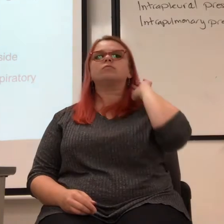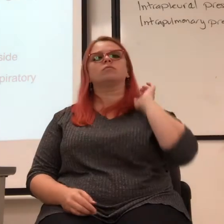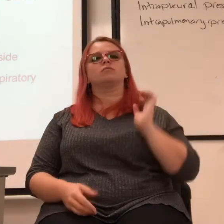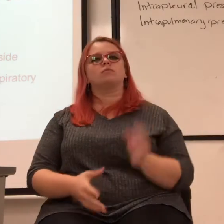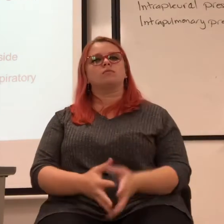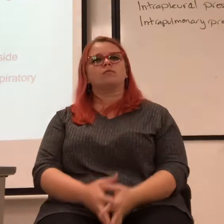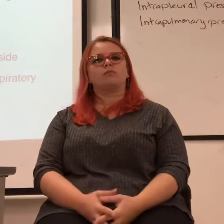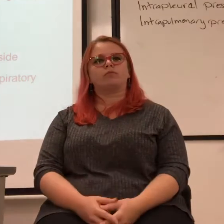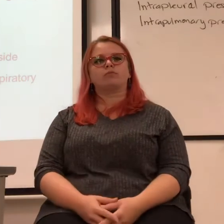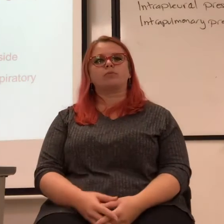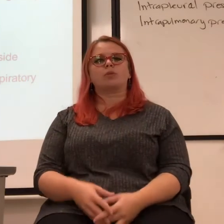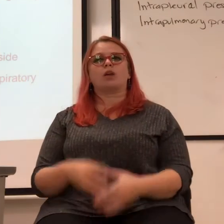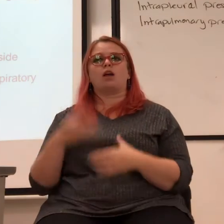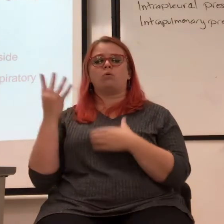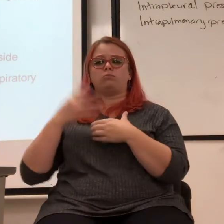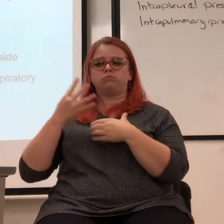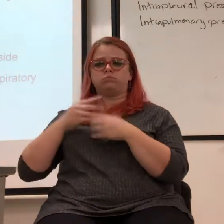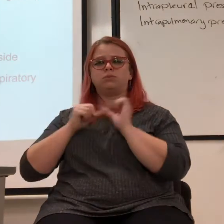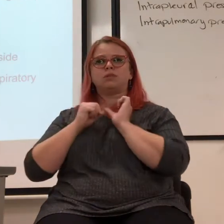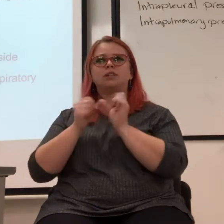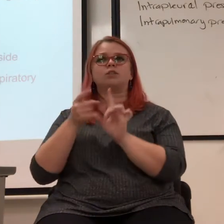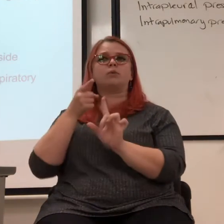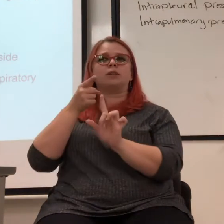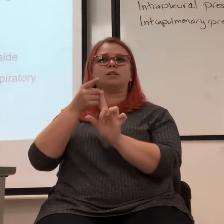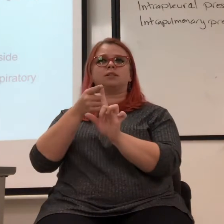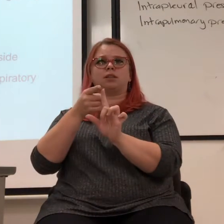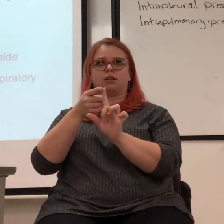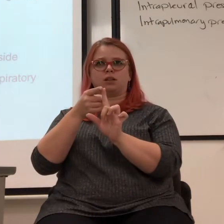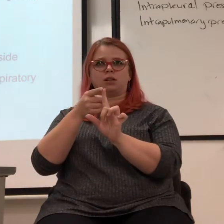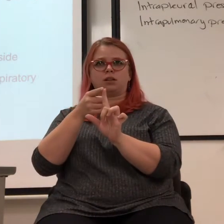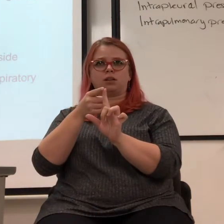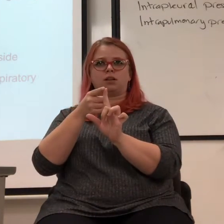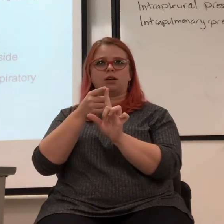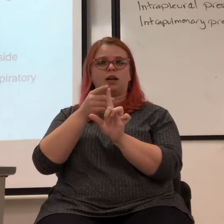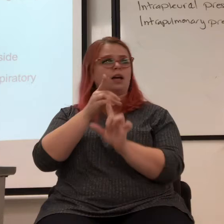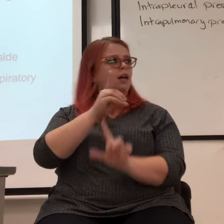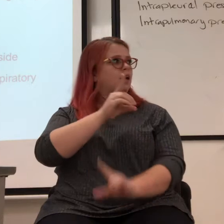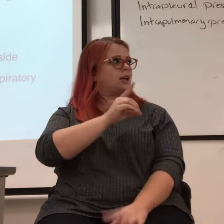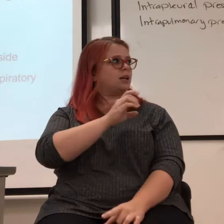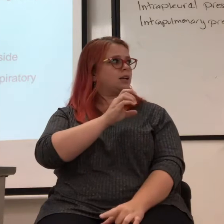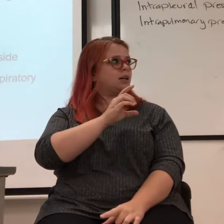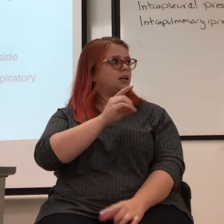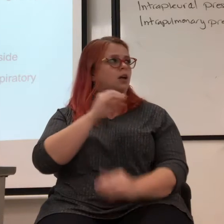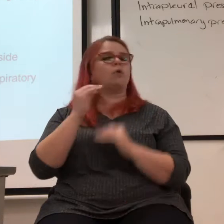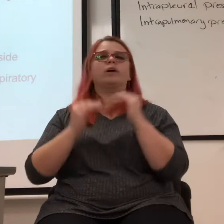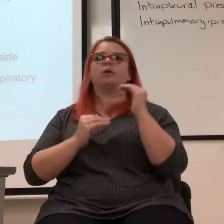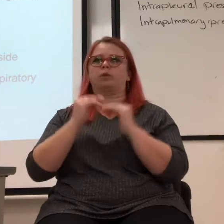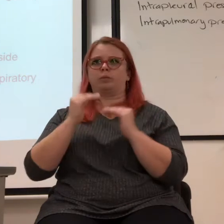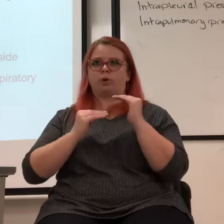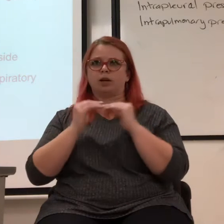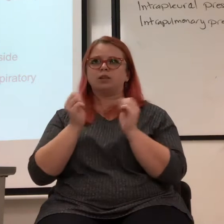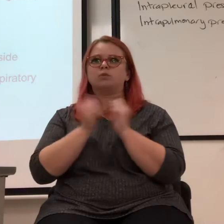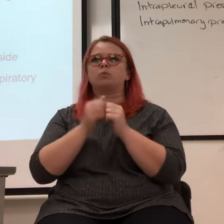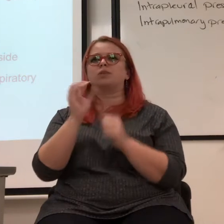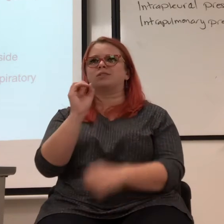Air rushes in until what? Until it equilibrates with that, zero.